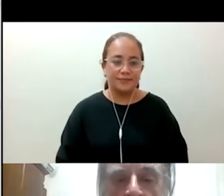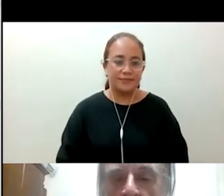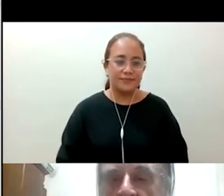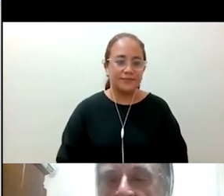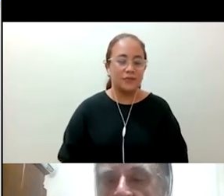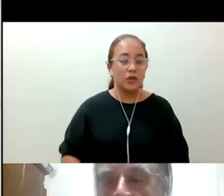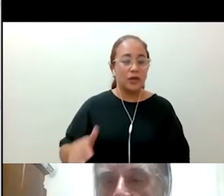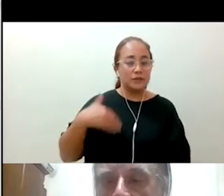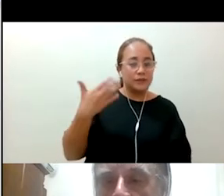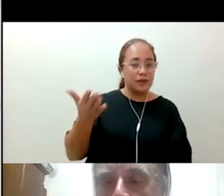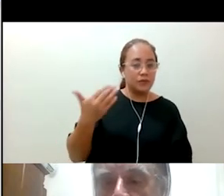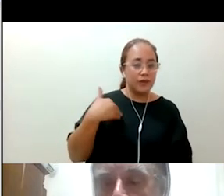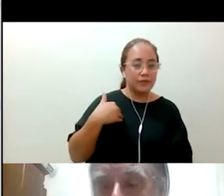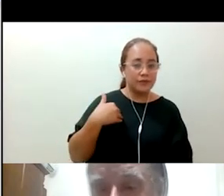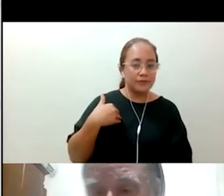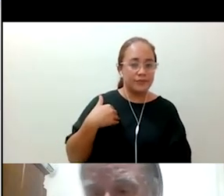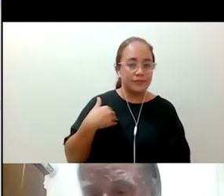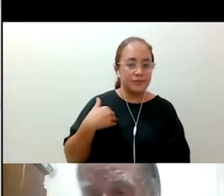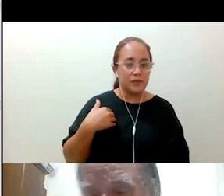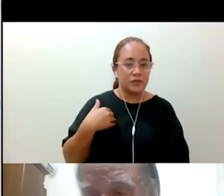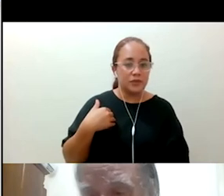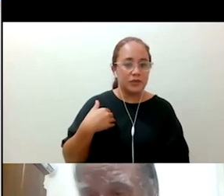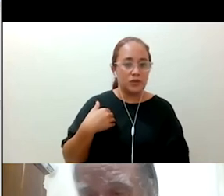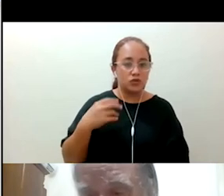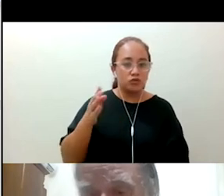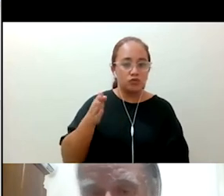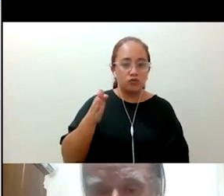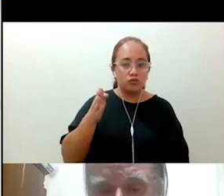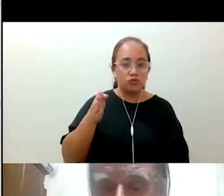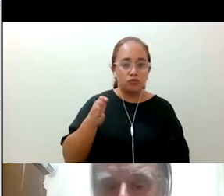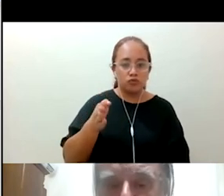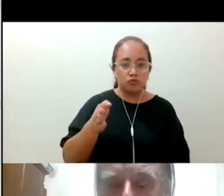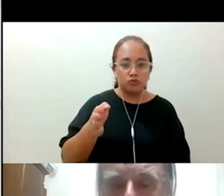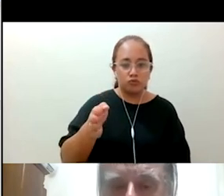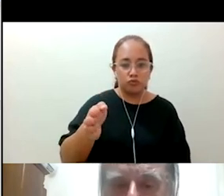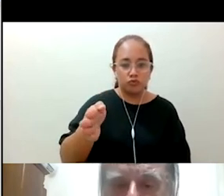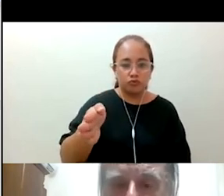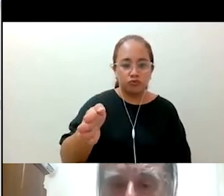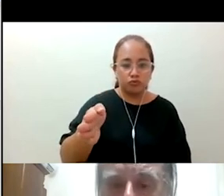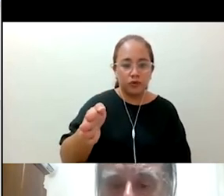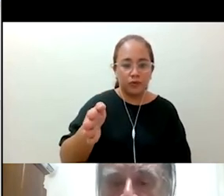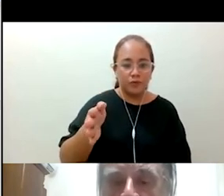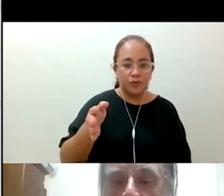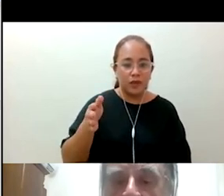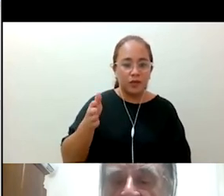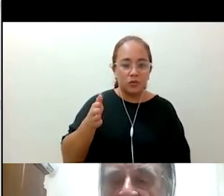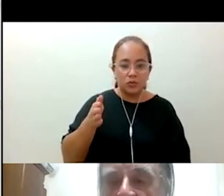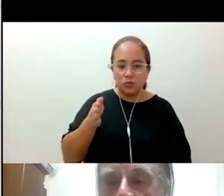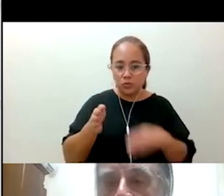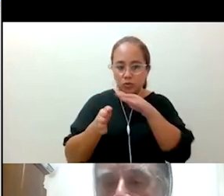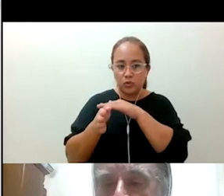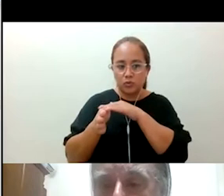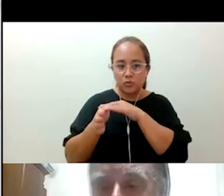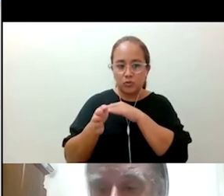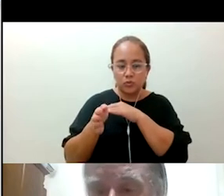Okay, now we have two-wheel vehicle goes inches forward, moves very slowly, and two-wheel